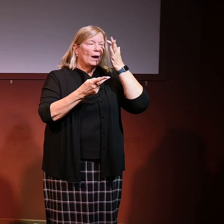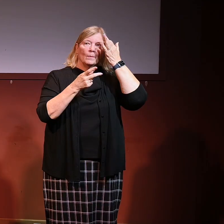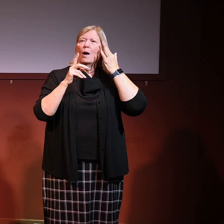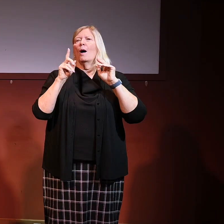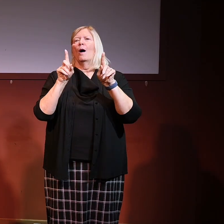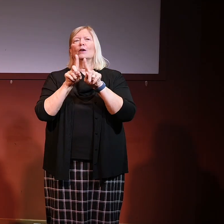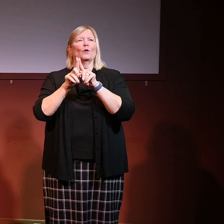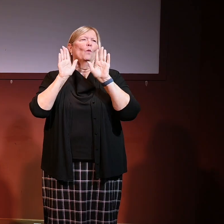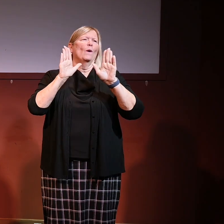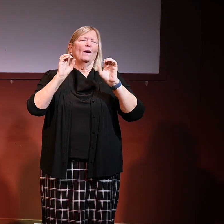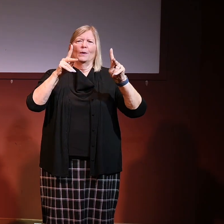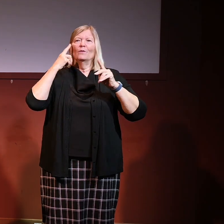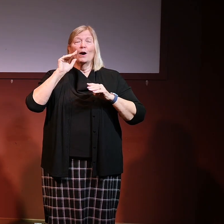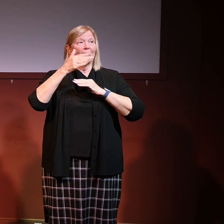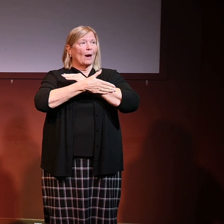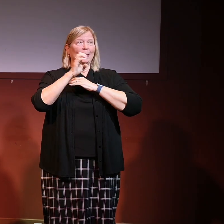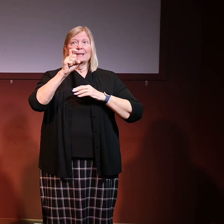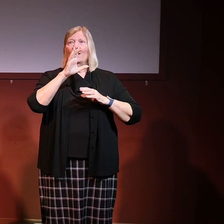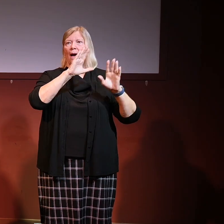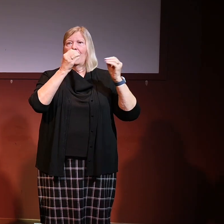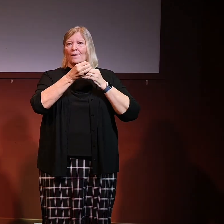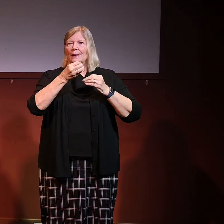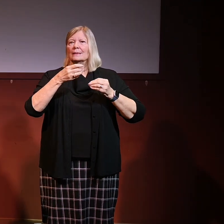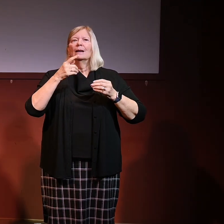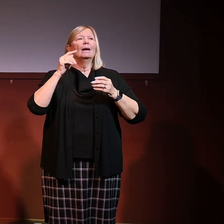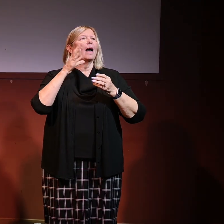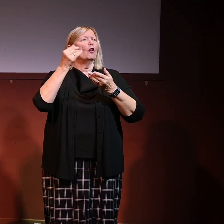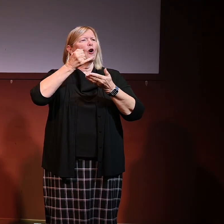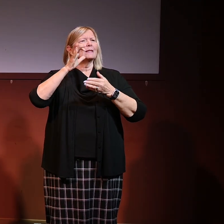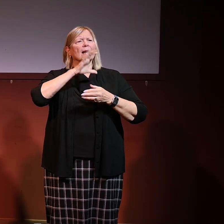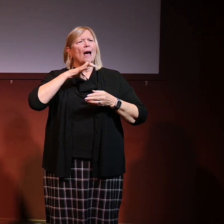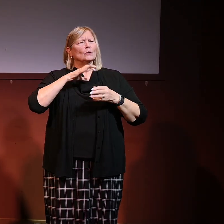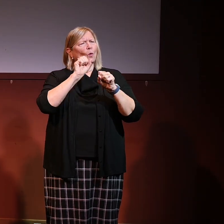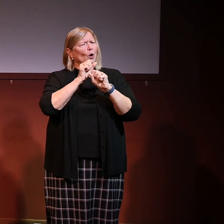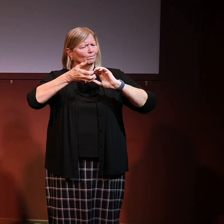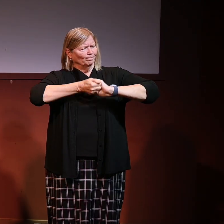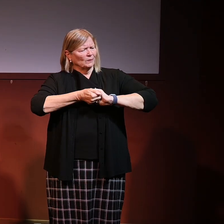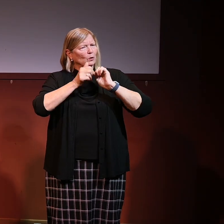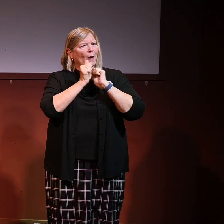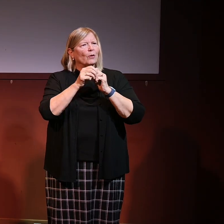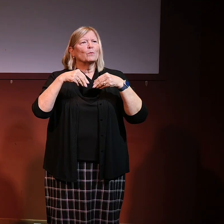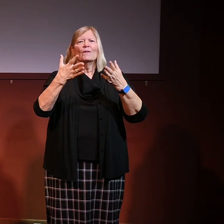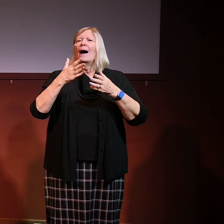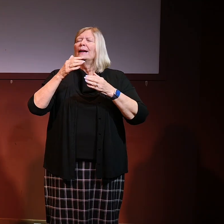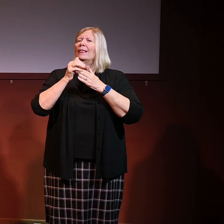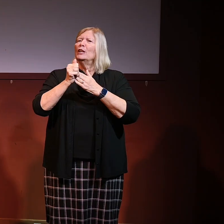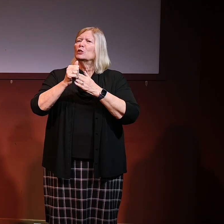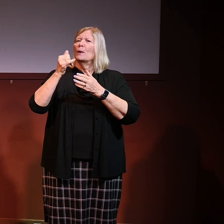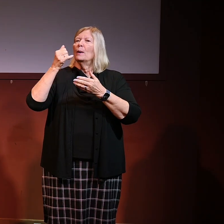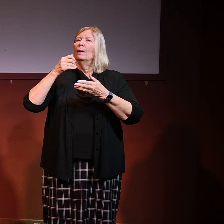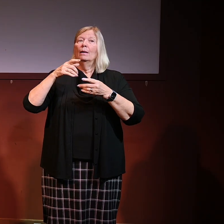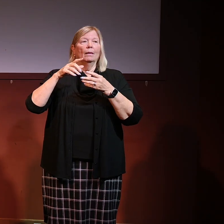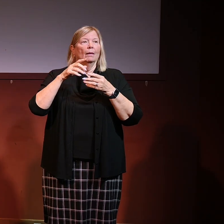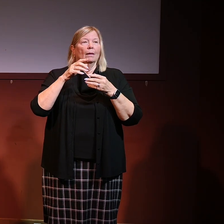a wonderful opportunity for the County Executive's Office, HOCO Pulitzo, and the Arts Council to work together to provide leadership opportunities to young writers